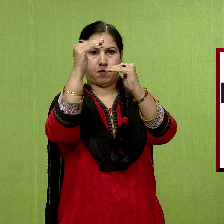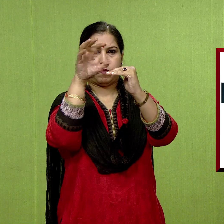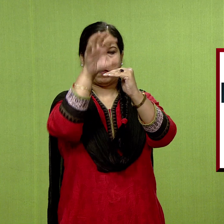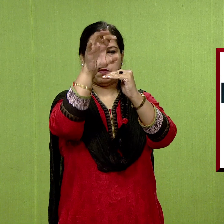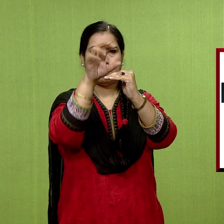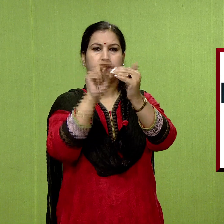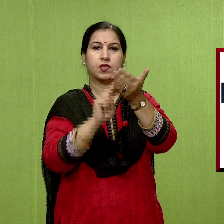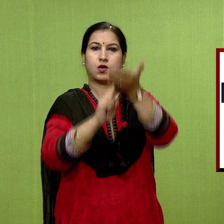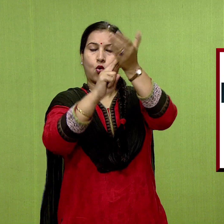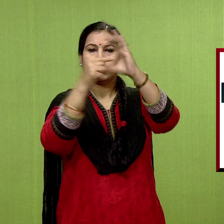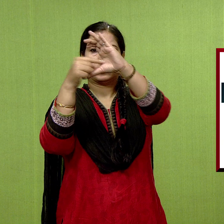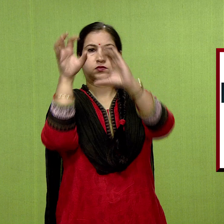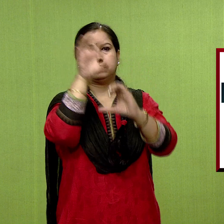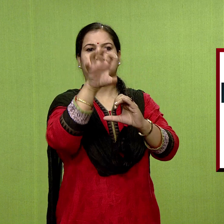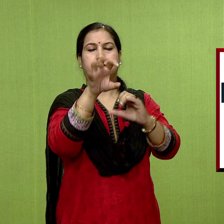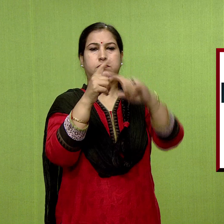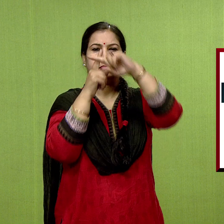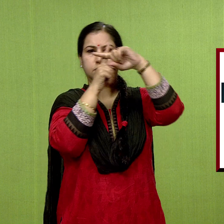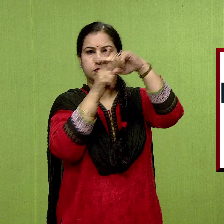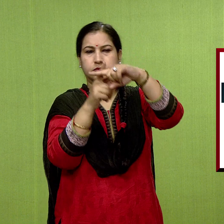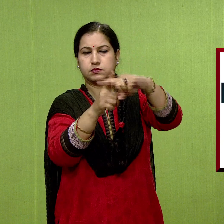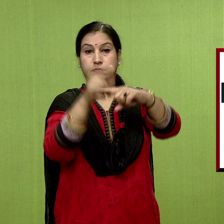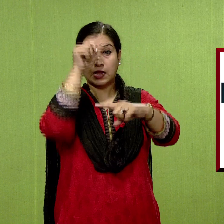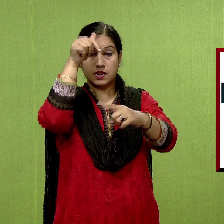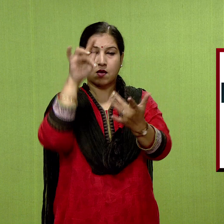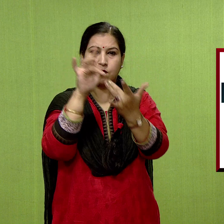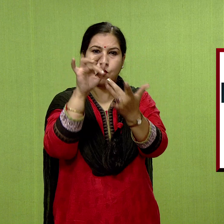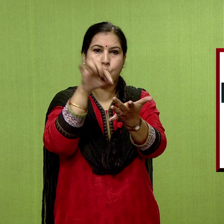This is the absolute location of India in the world.